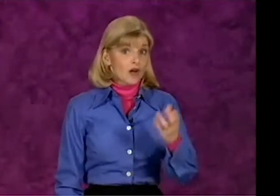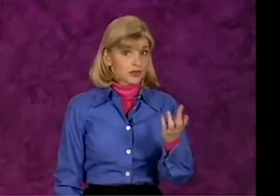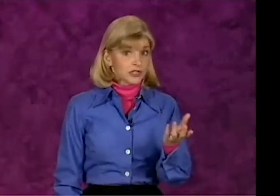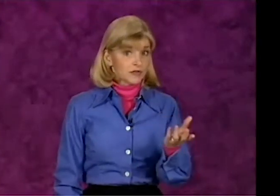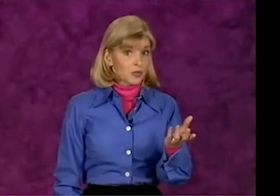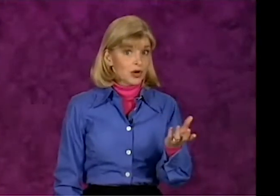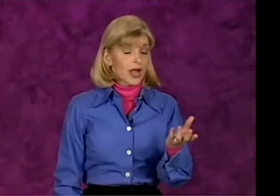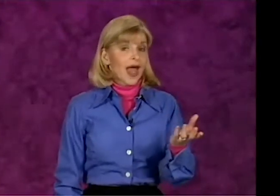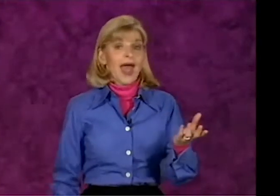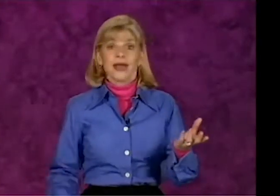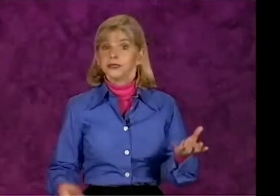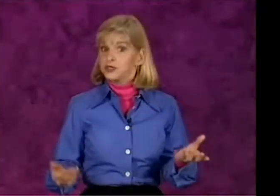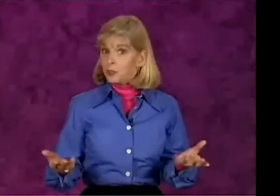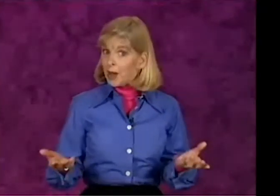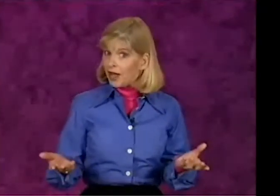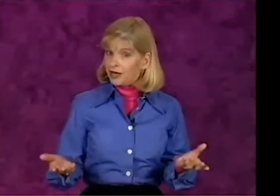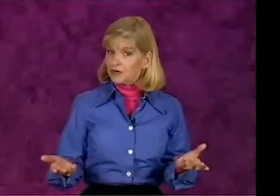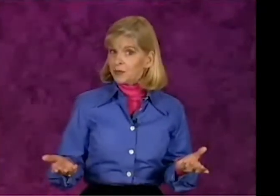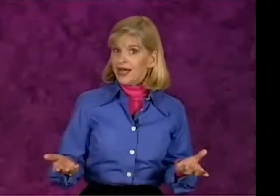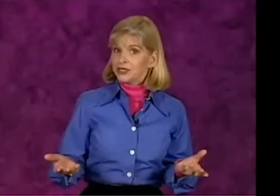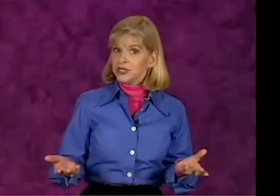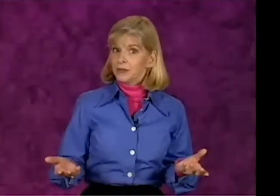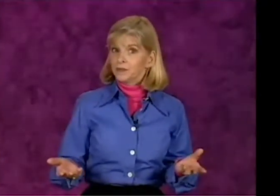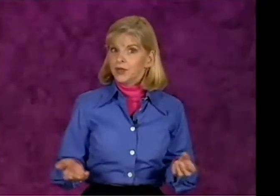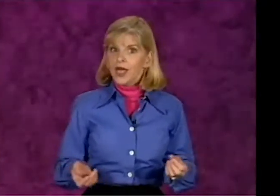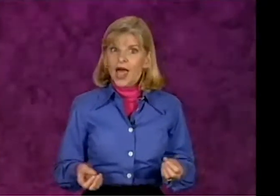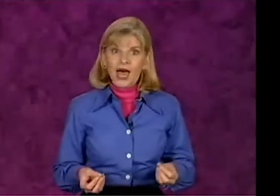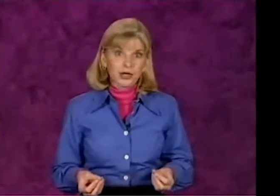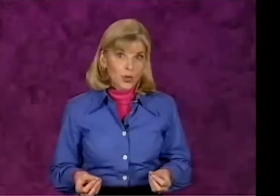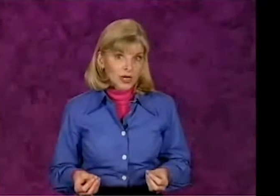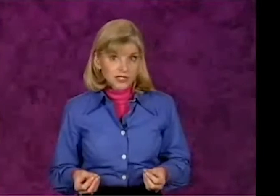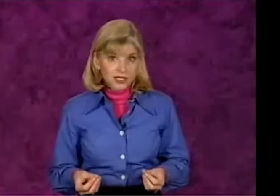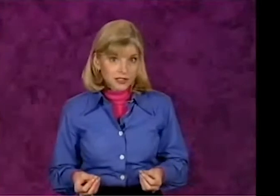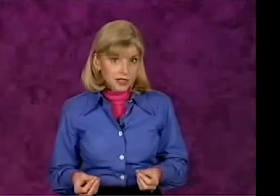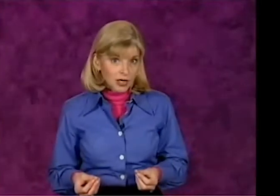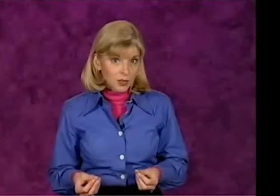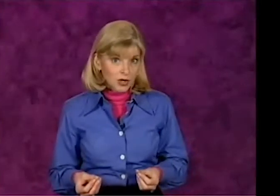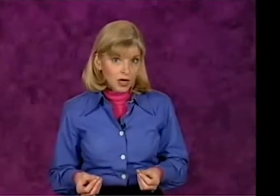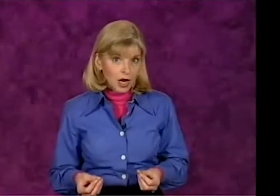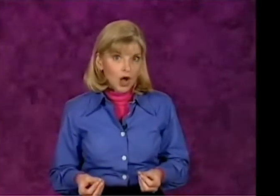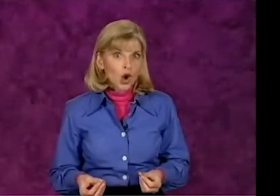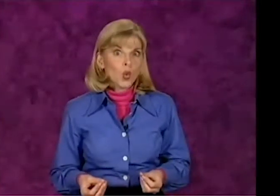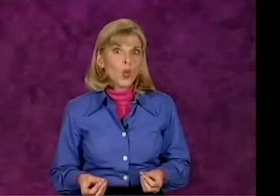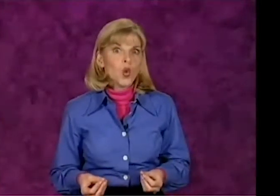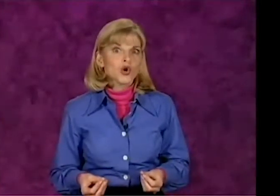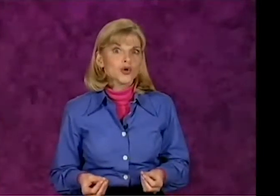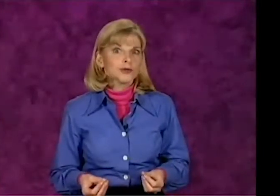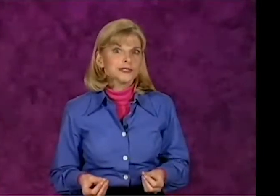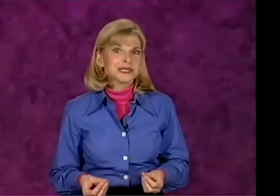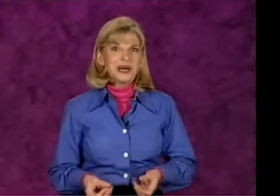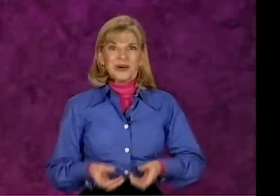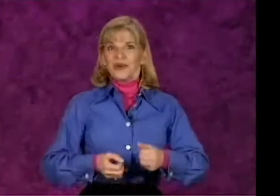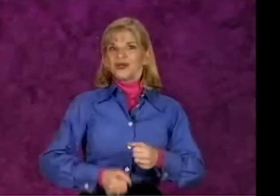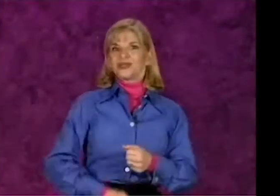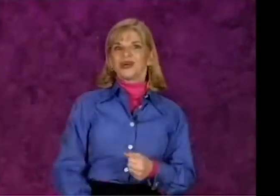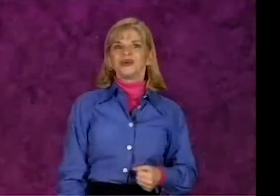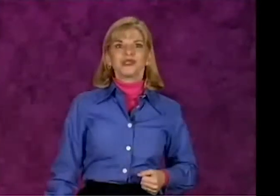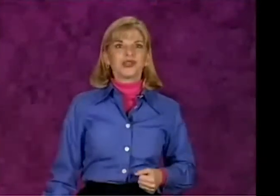covers of the book and spine of the magazine. And what's inside a book? Words. We'll show you the sign